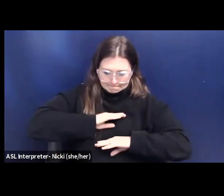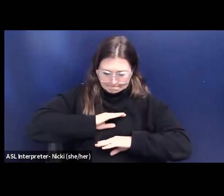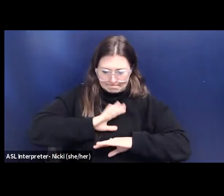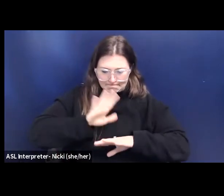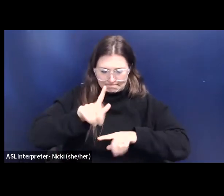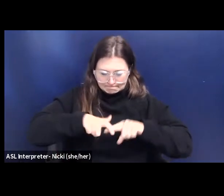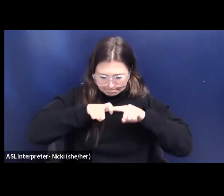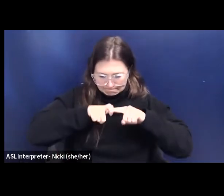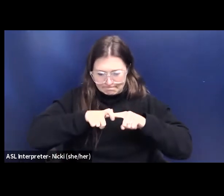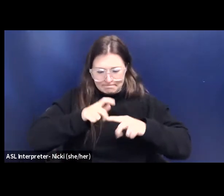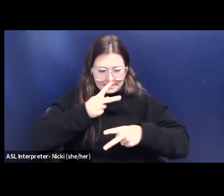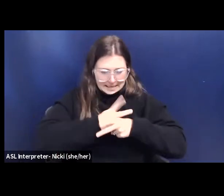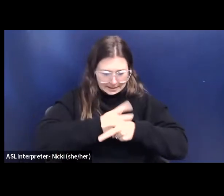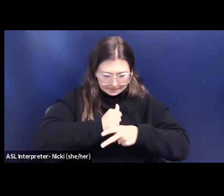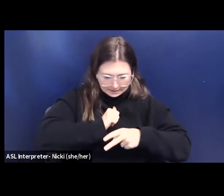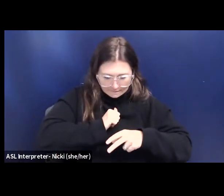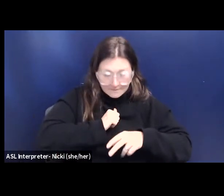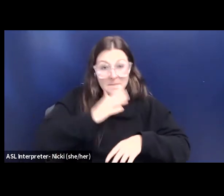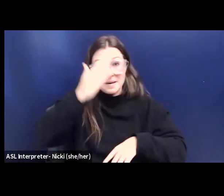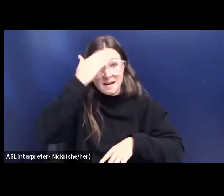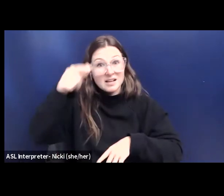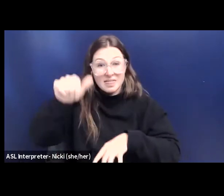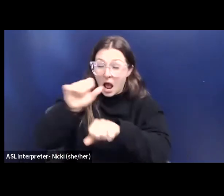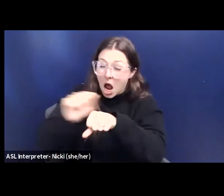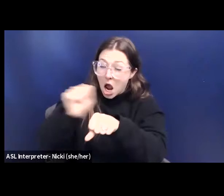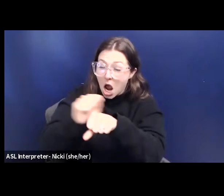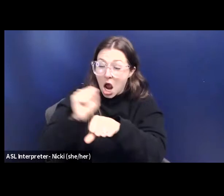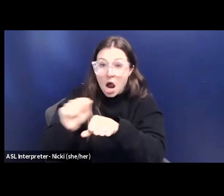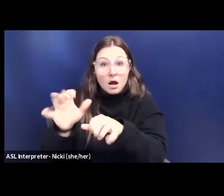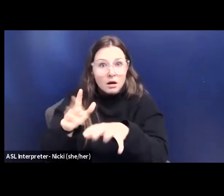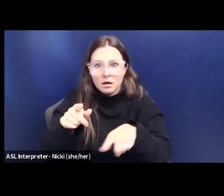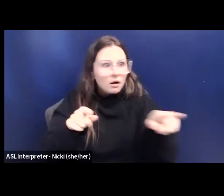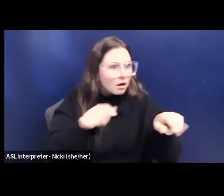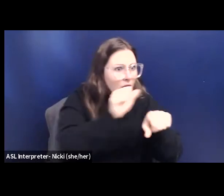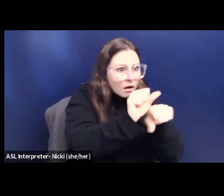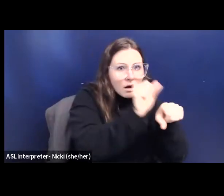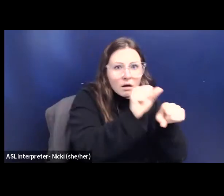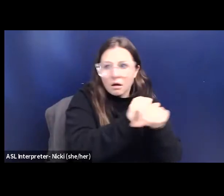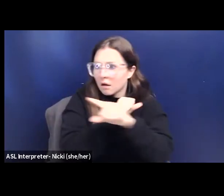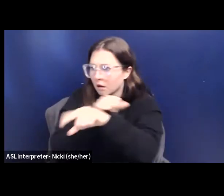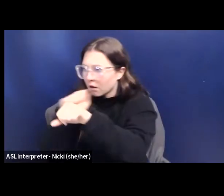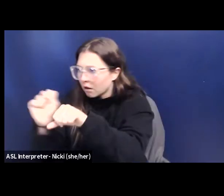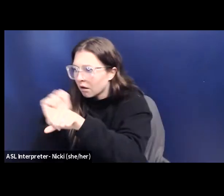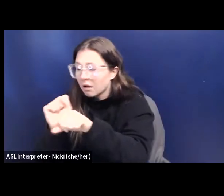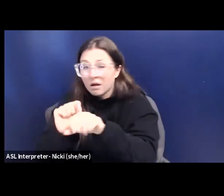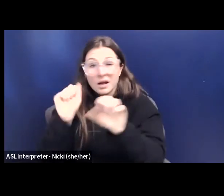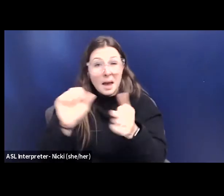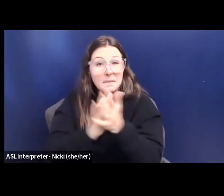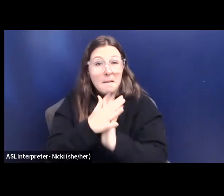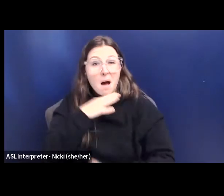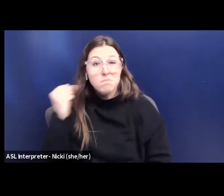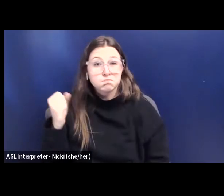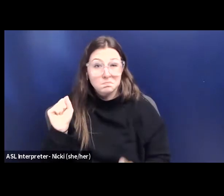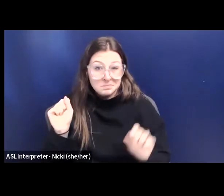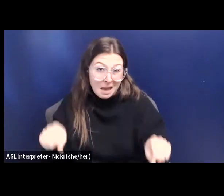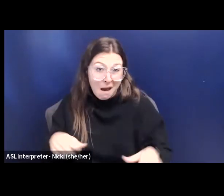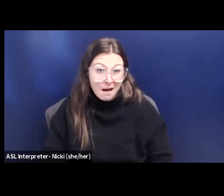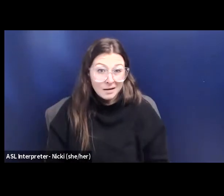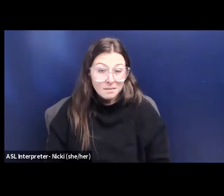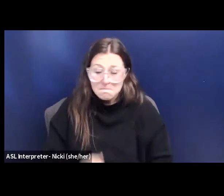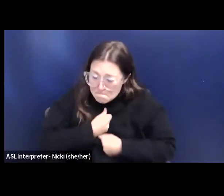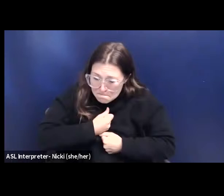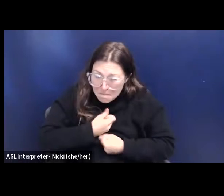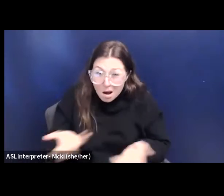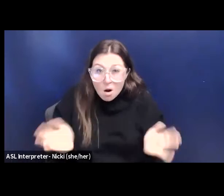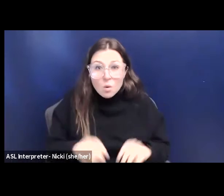I have, through the strength of community and all the practices that I engage in, that I've been able to come back. But